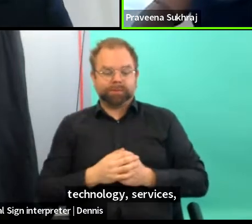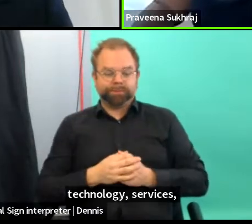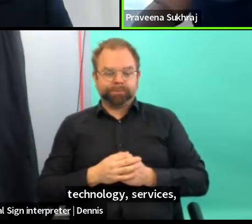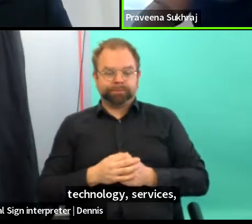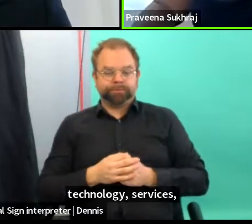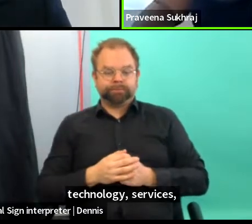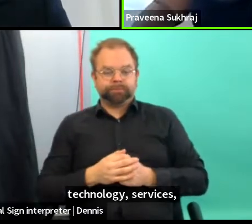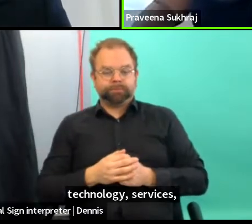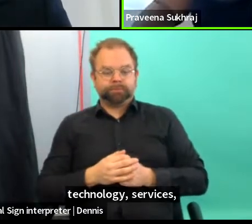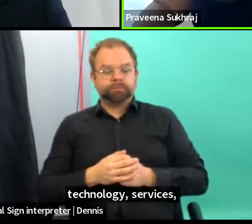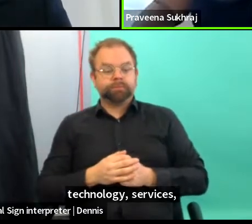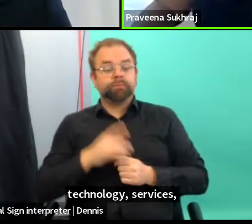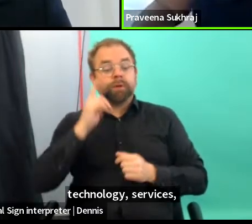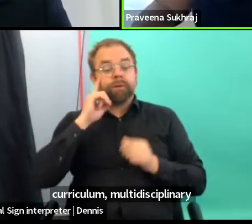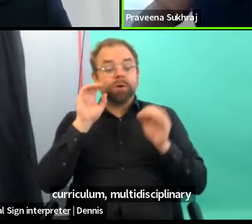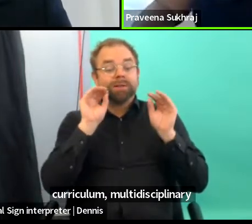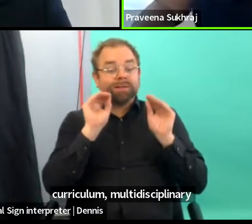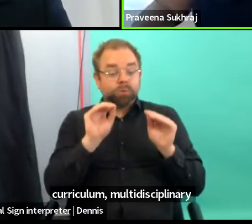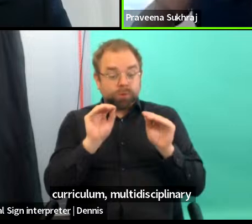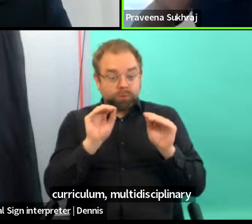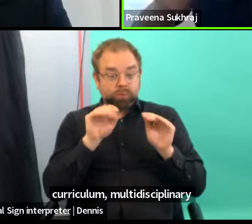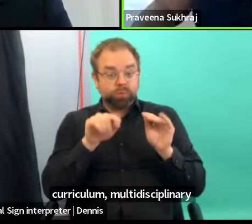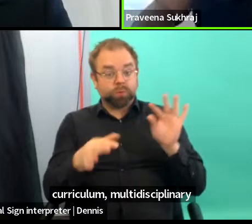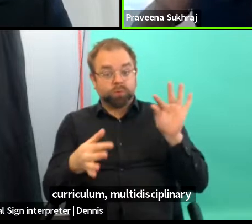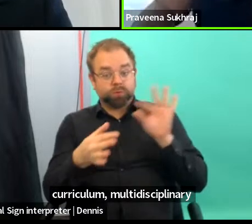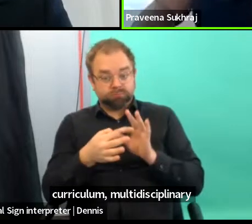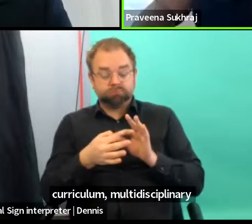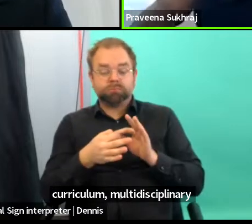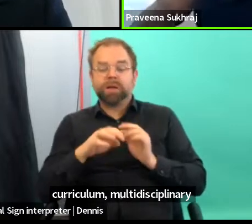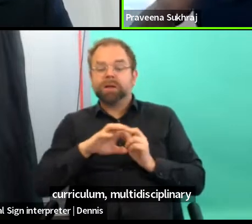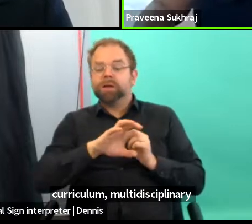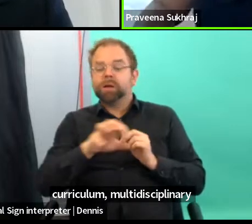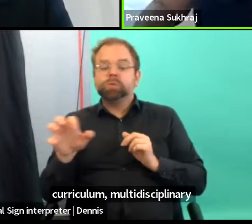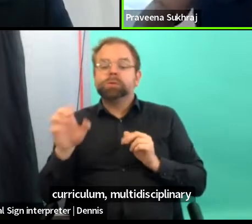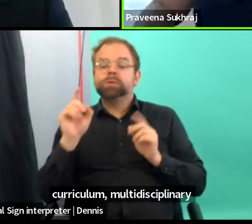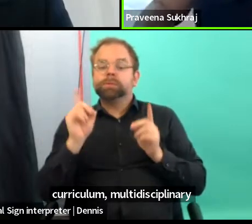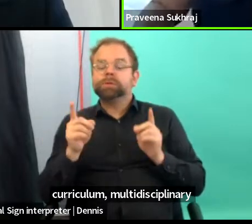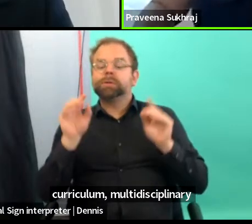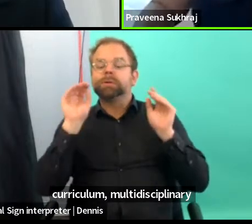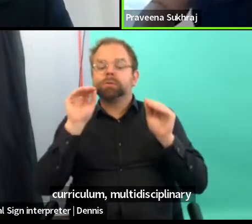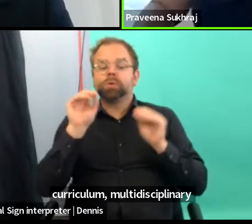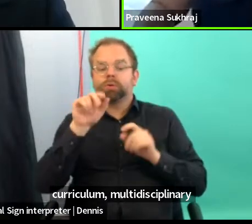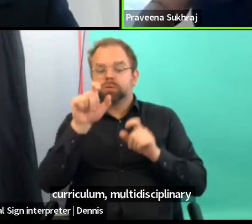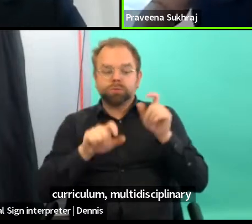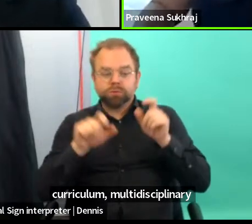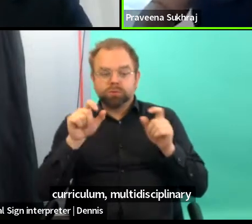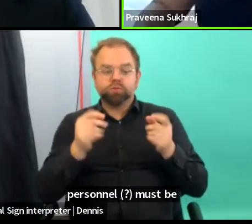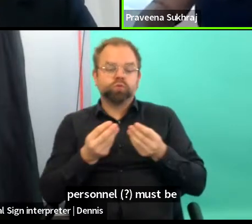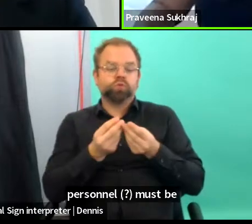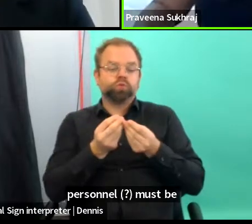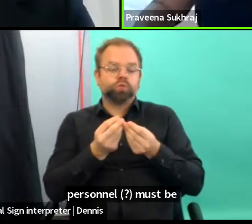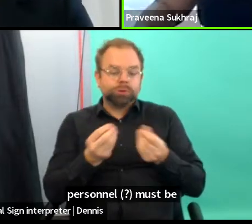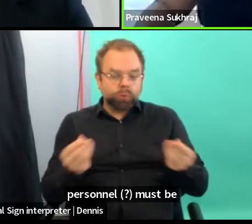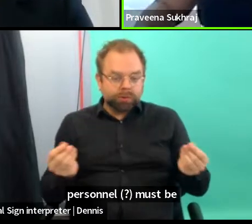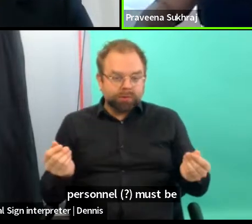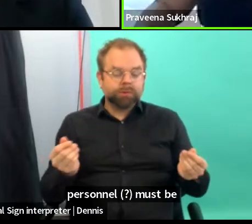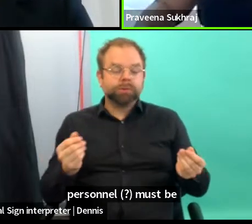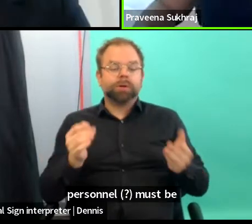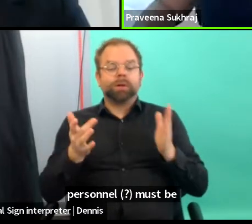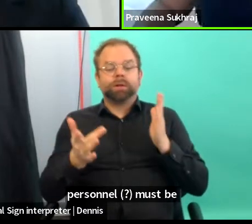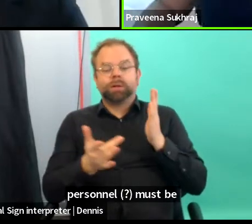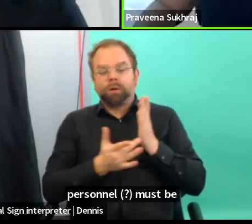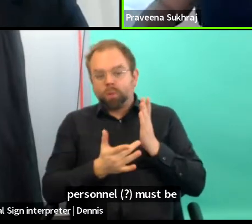personnel, etc., must be structured, capacitated, and resourced